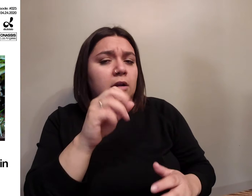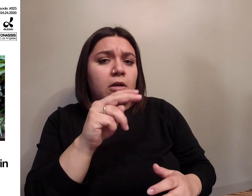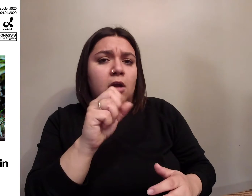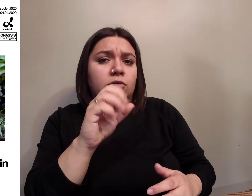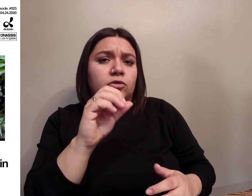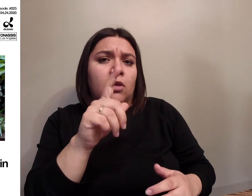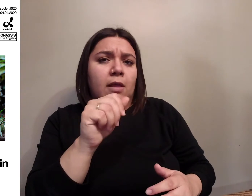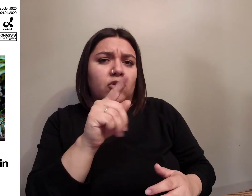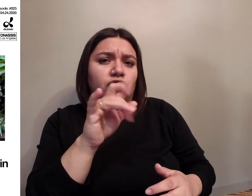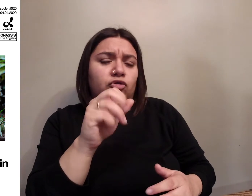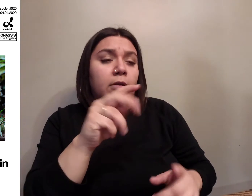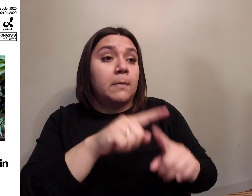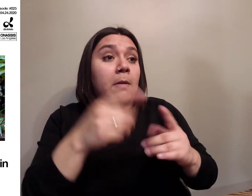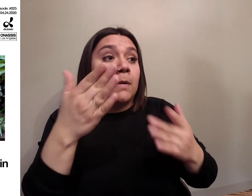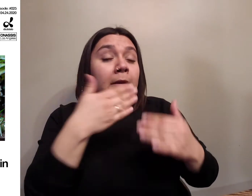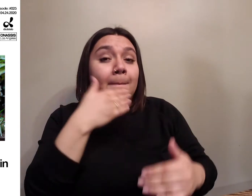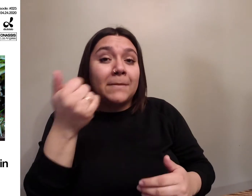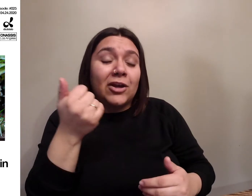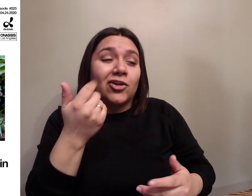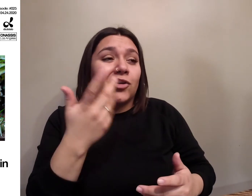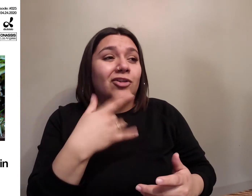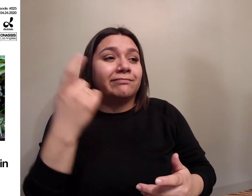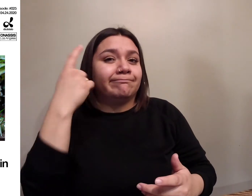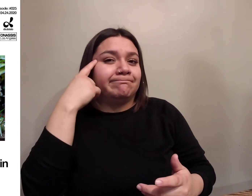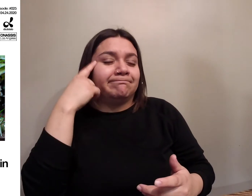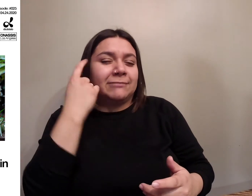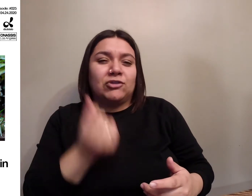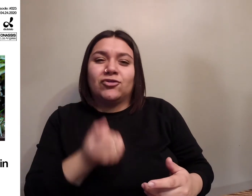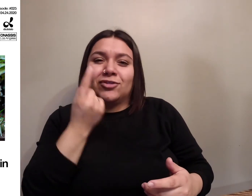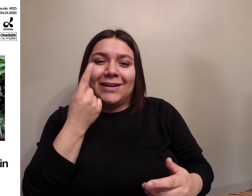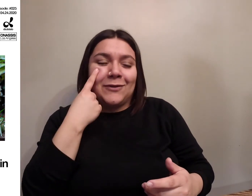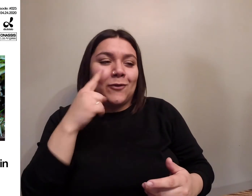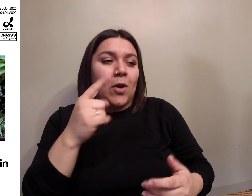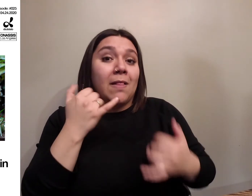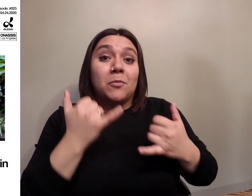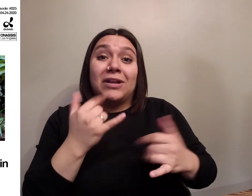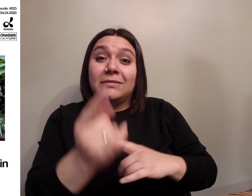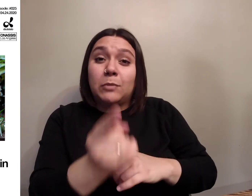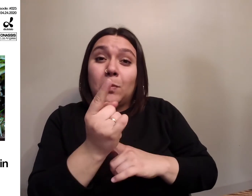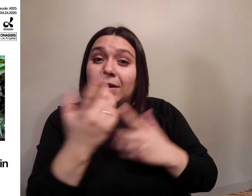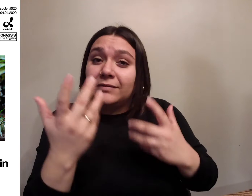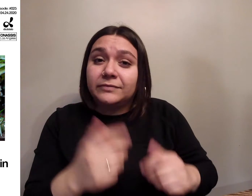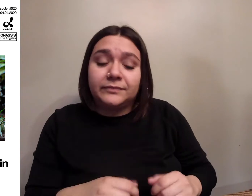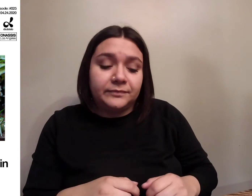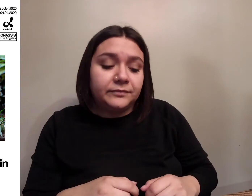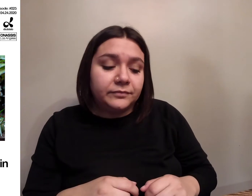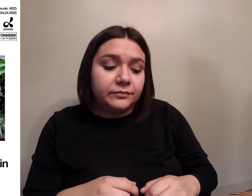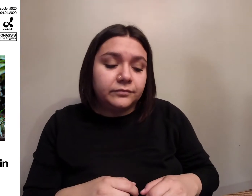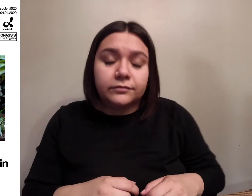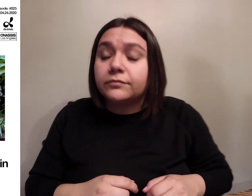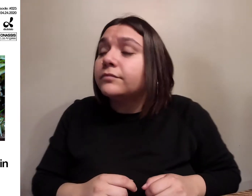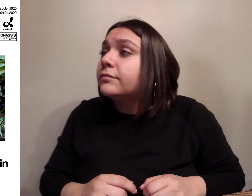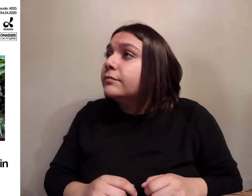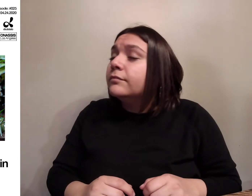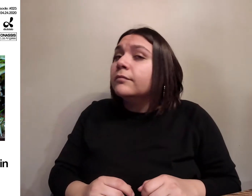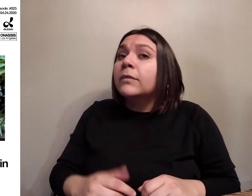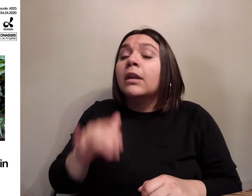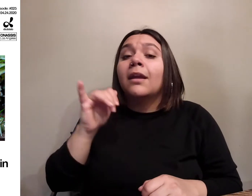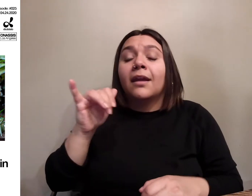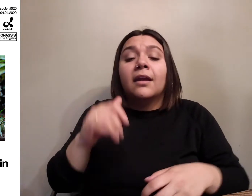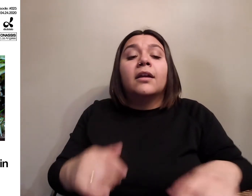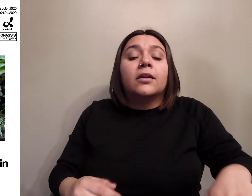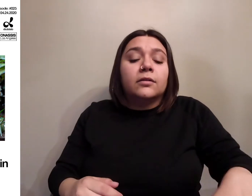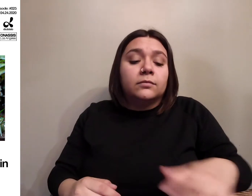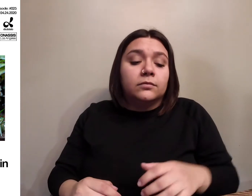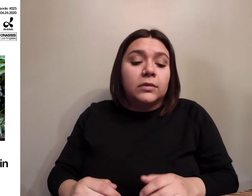really to offer us consolation, but perhaps a better cognitive understanding of the present